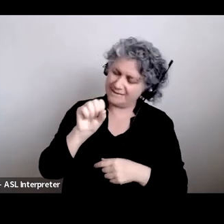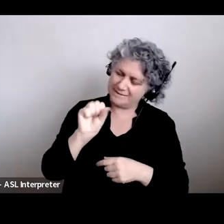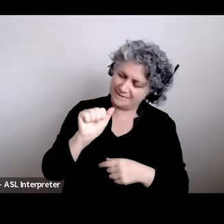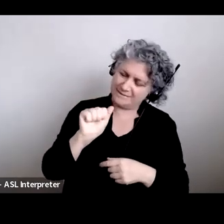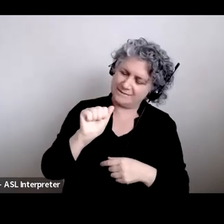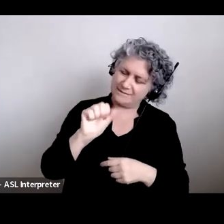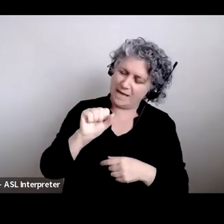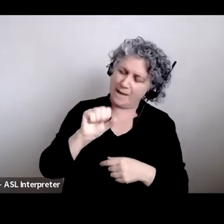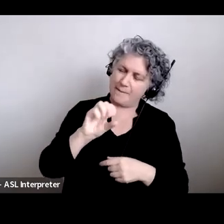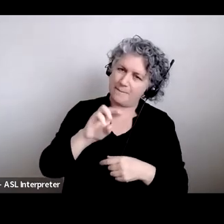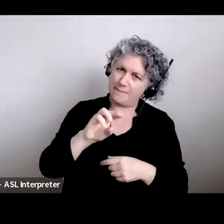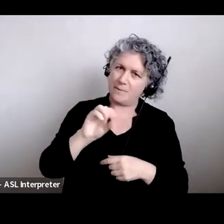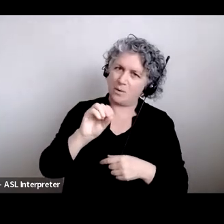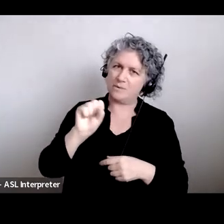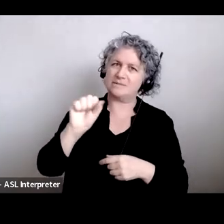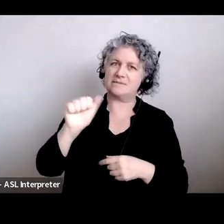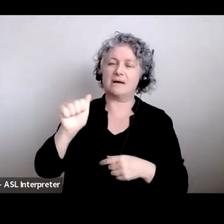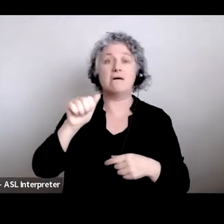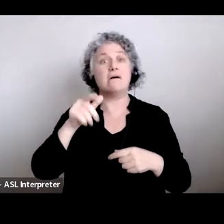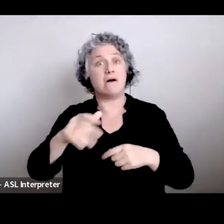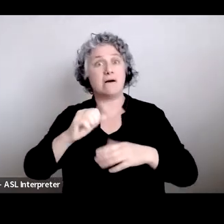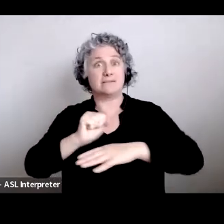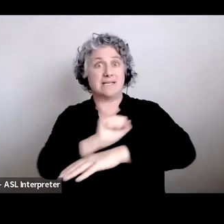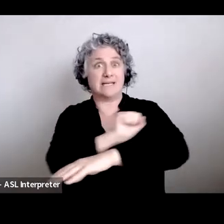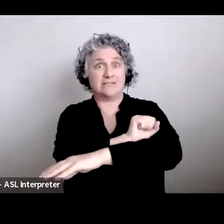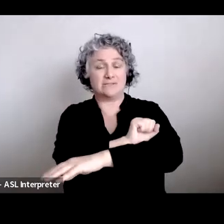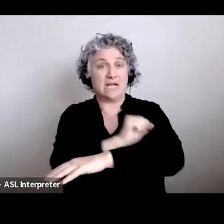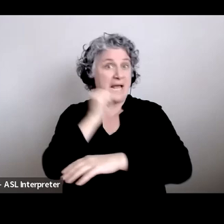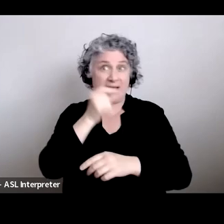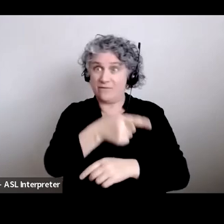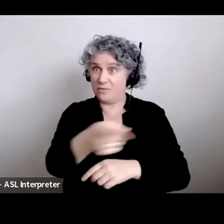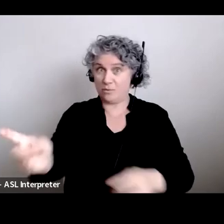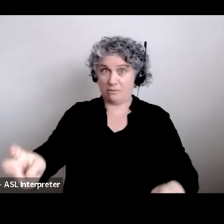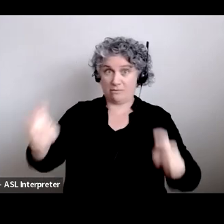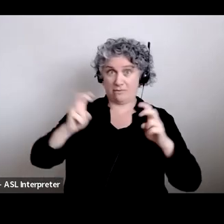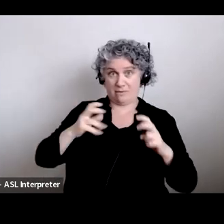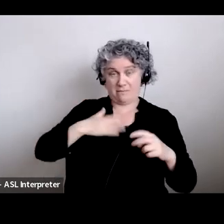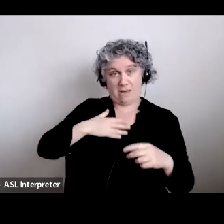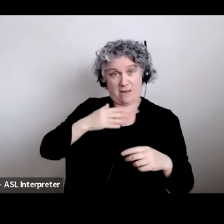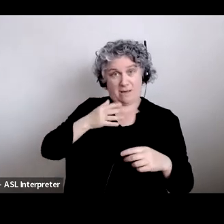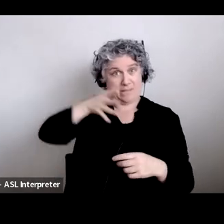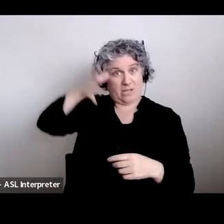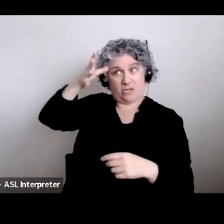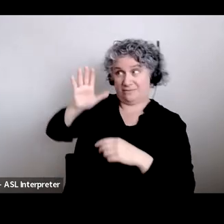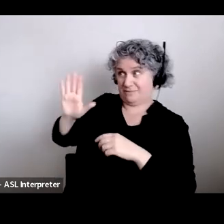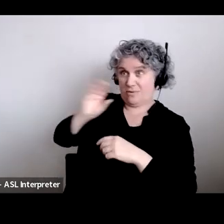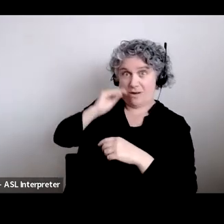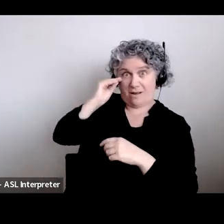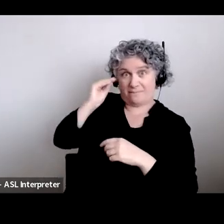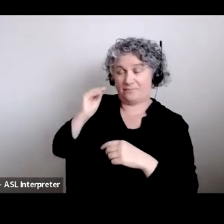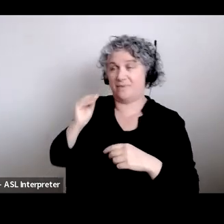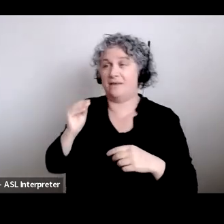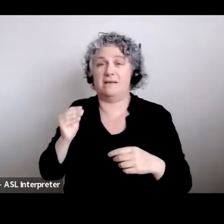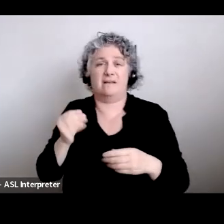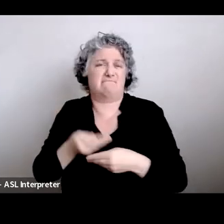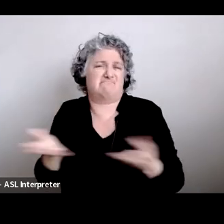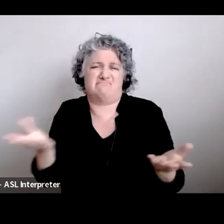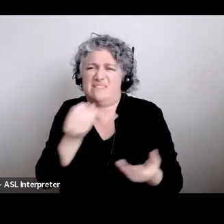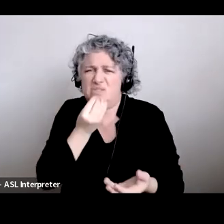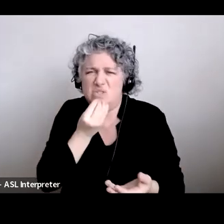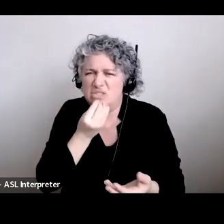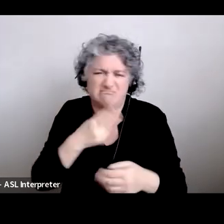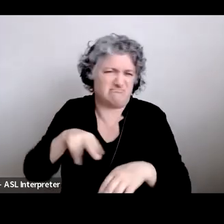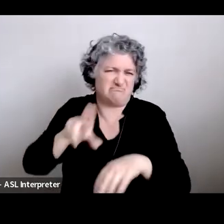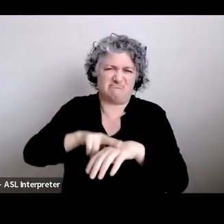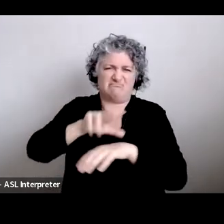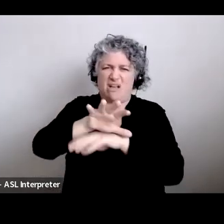offer you food, and it's just a way to make it feel like you're part of the experience. Food is so